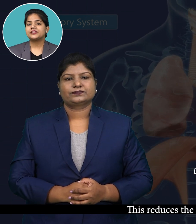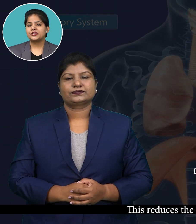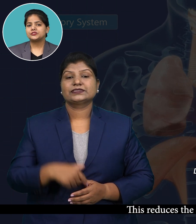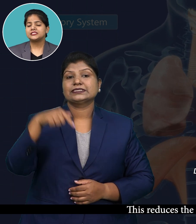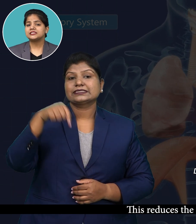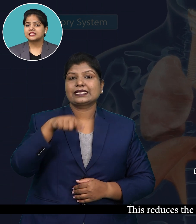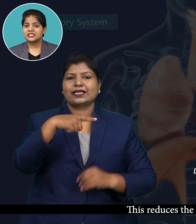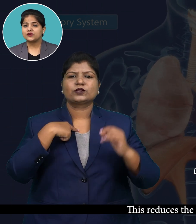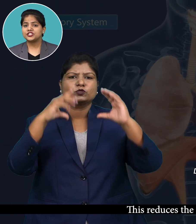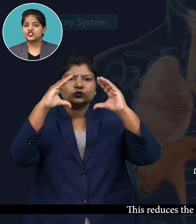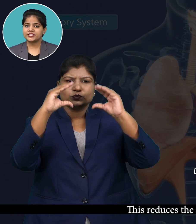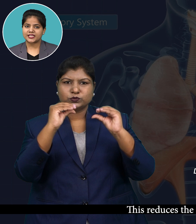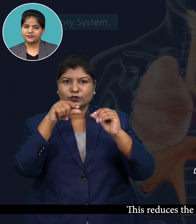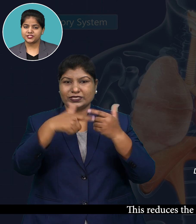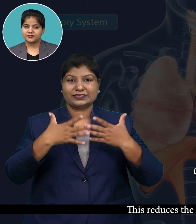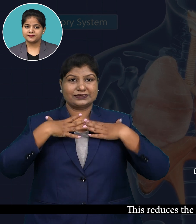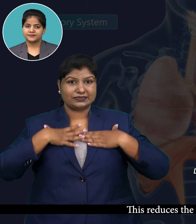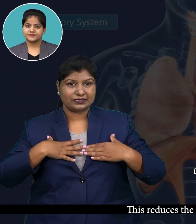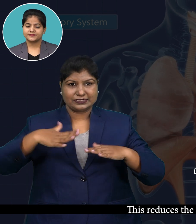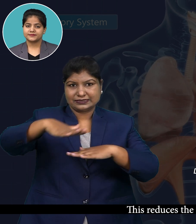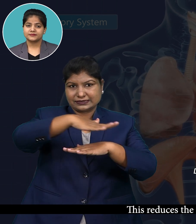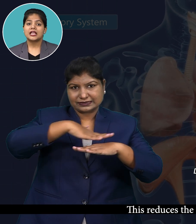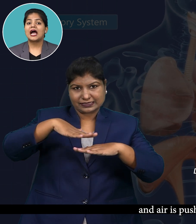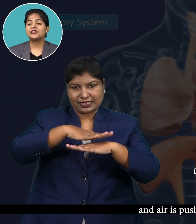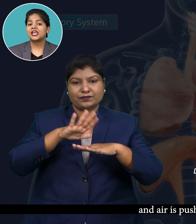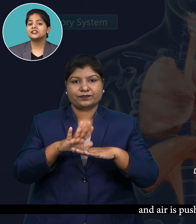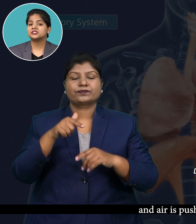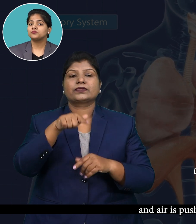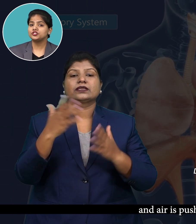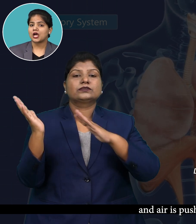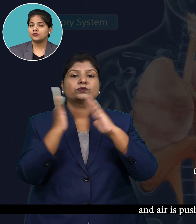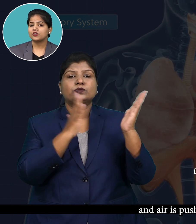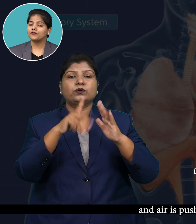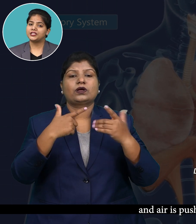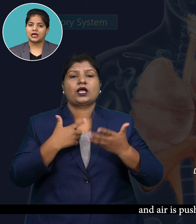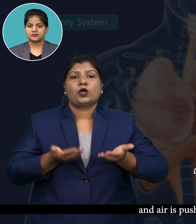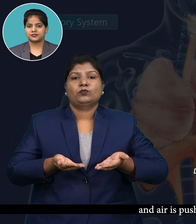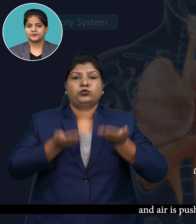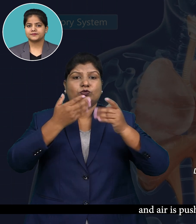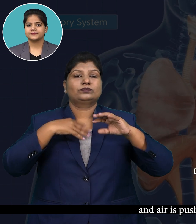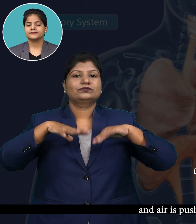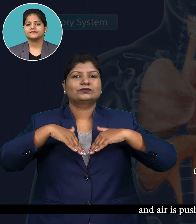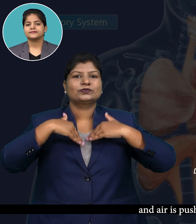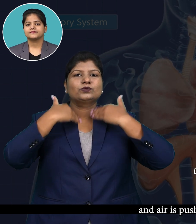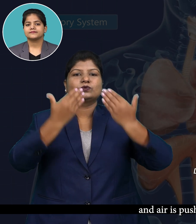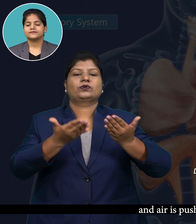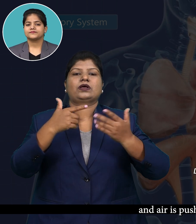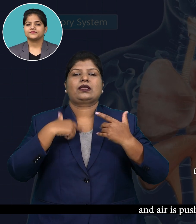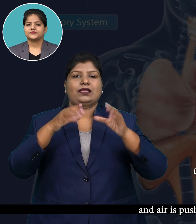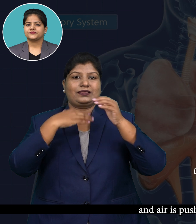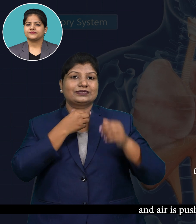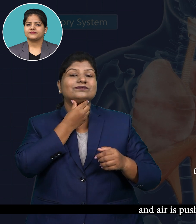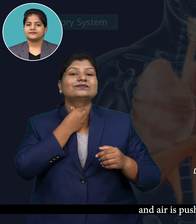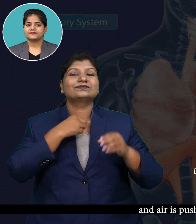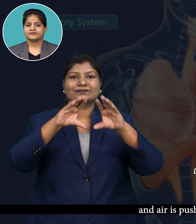This reduces the size of the chest cavity and air is pushed out of the lungs.